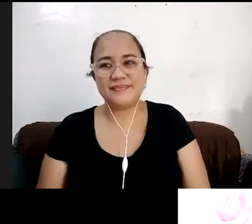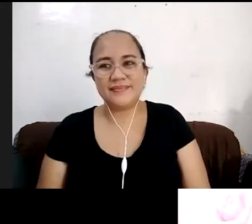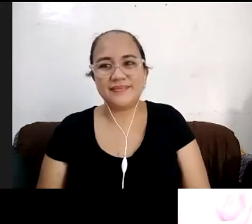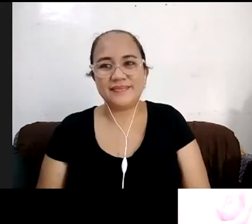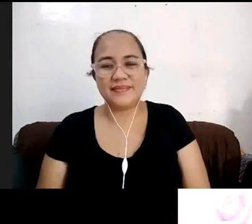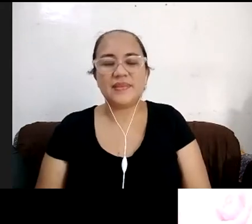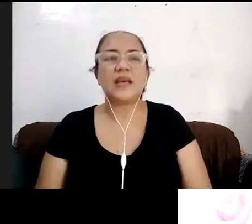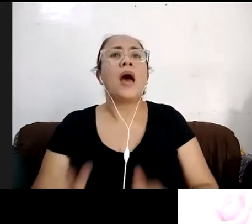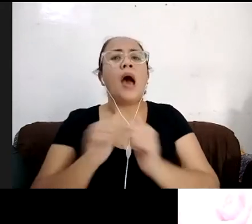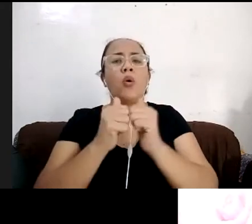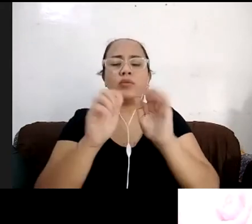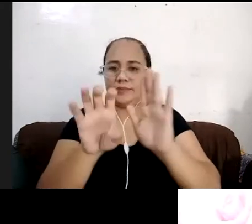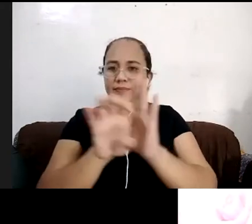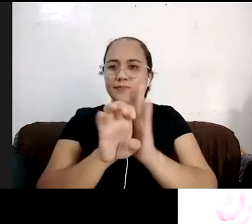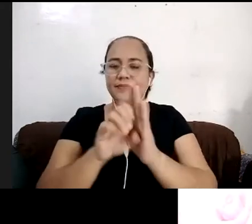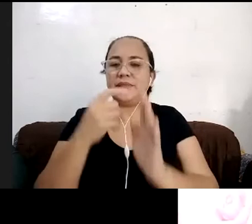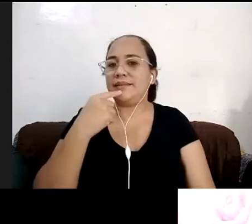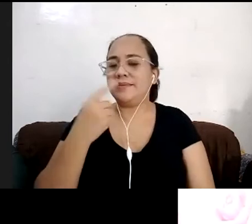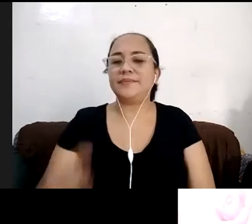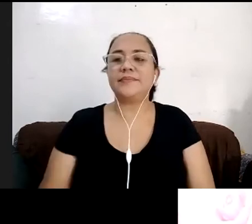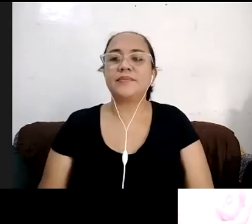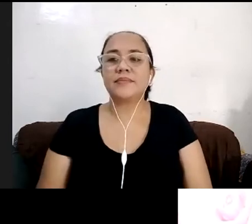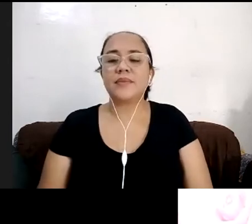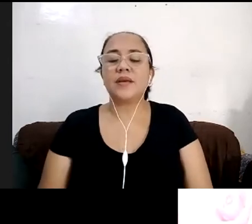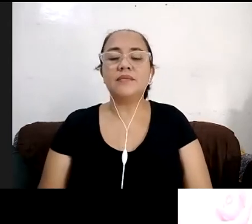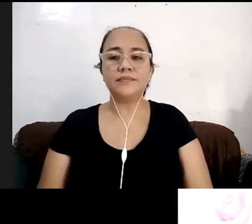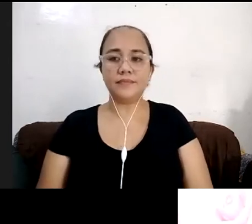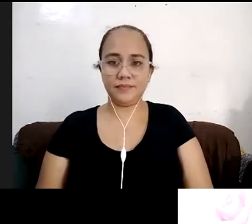How about if you say it's